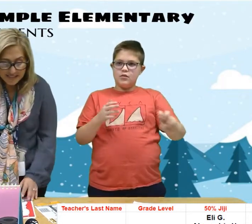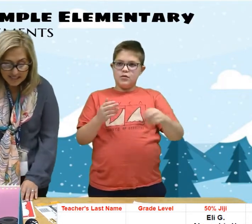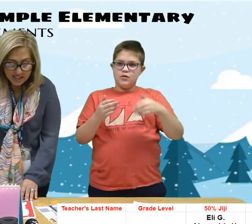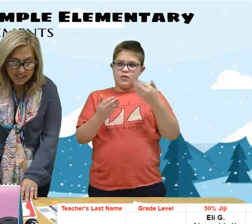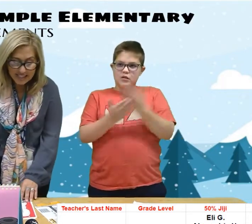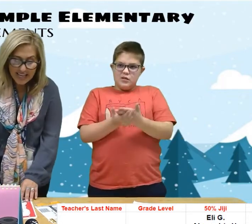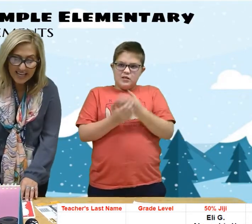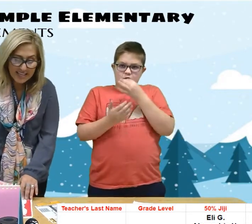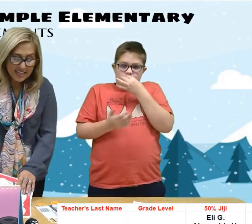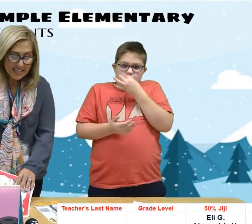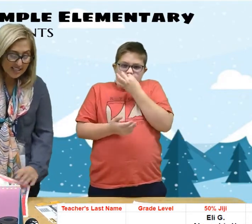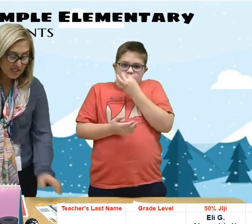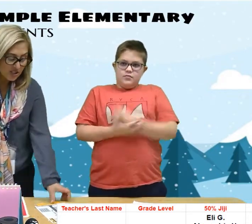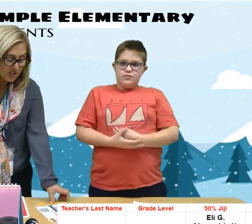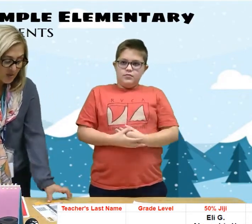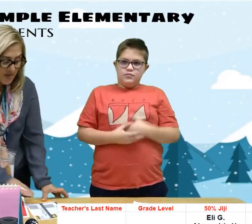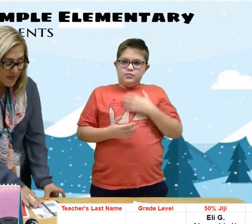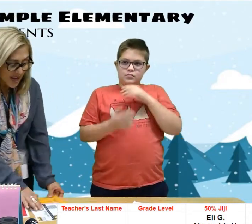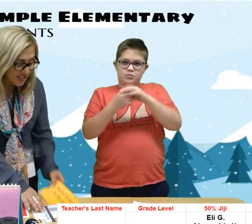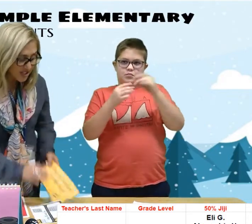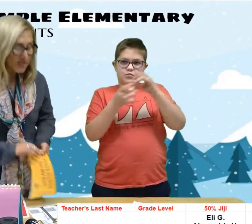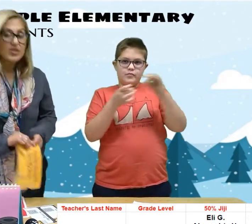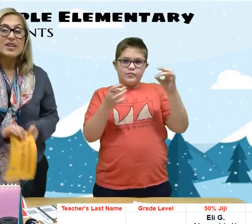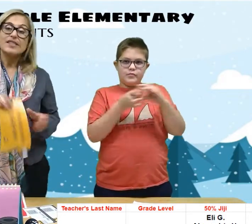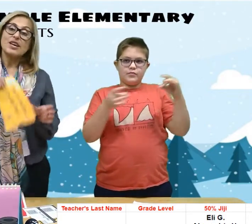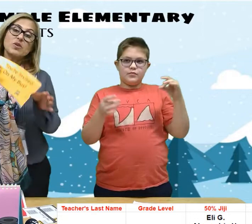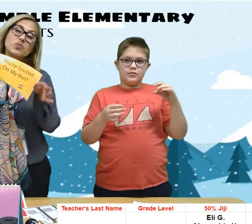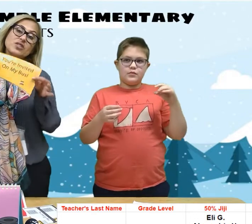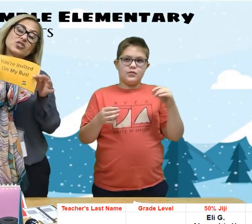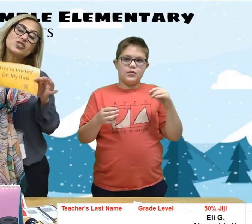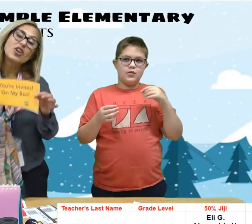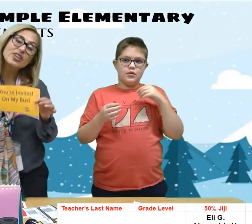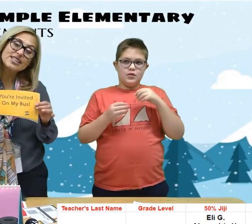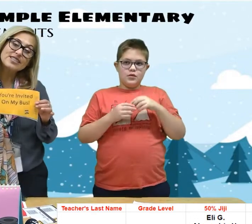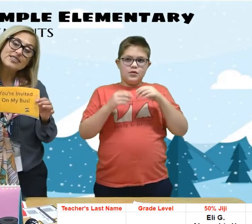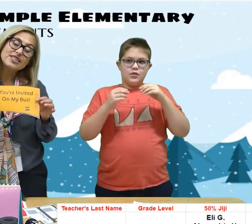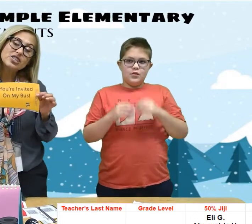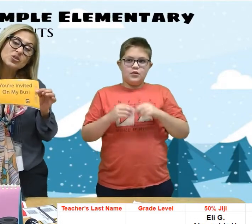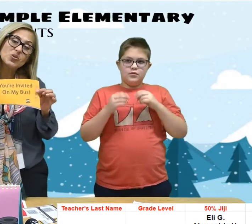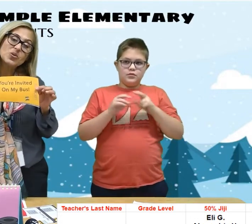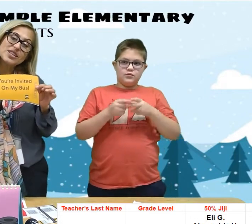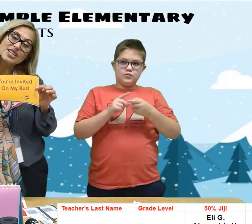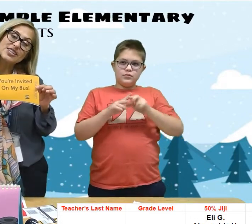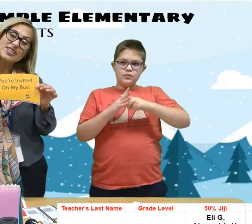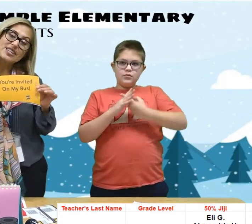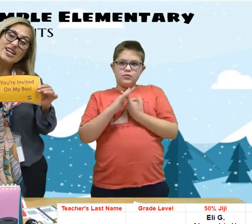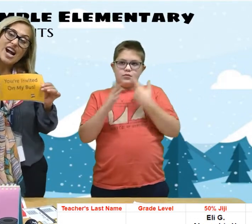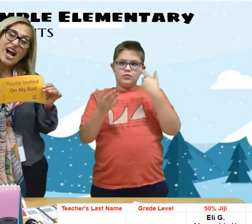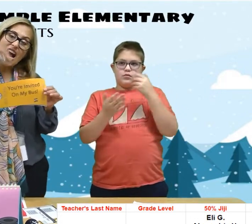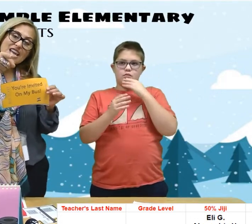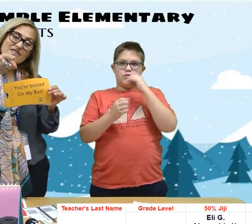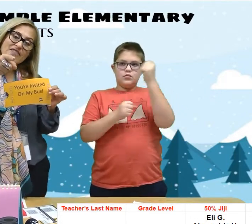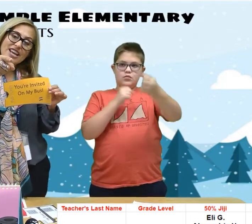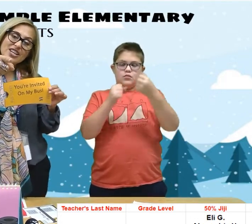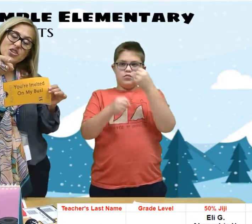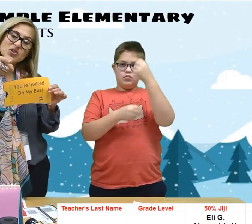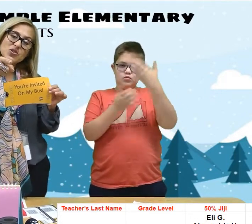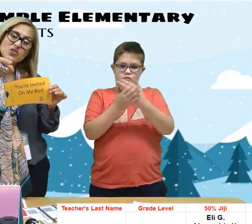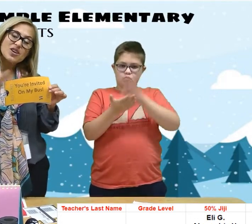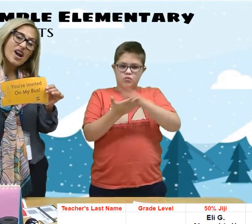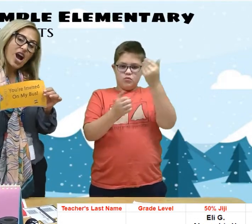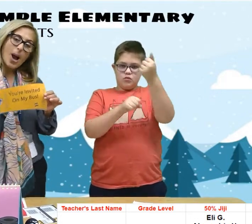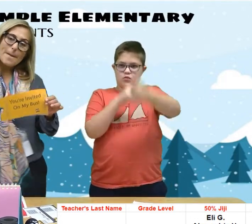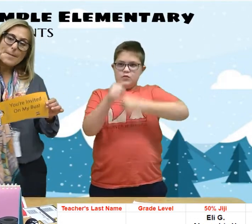My message today is just to remind you that when we started this school year, I invited